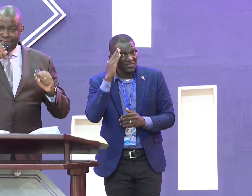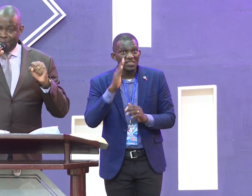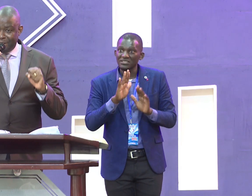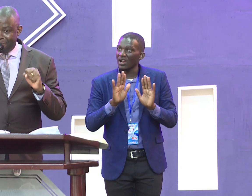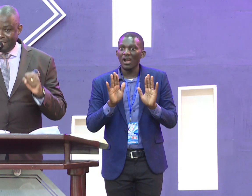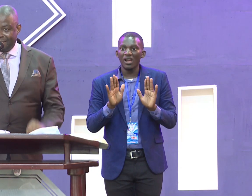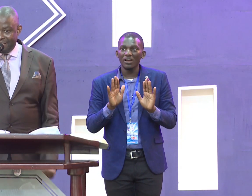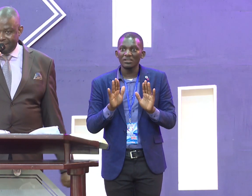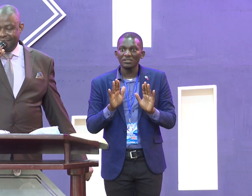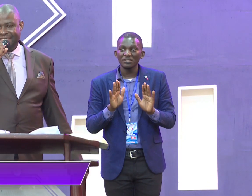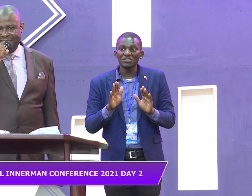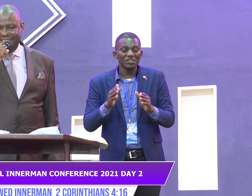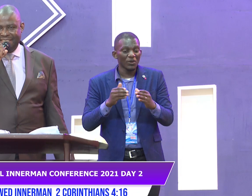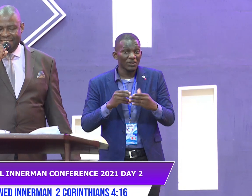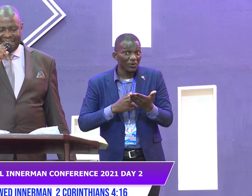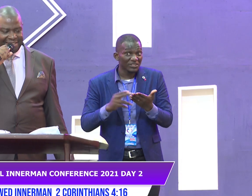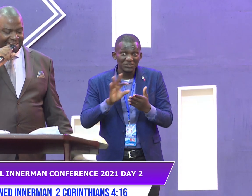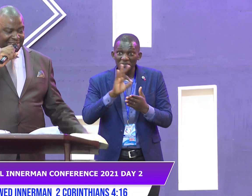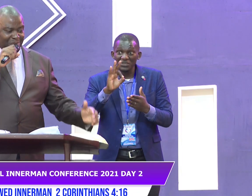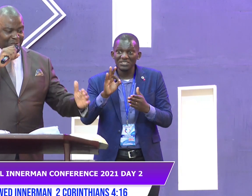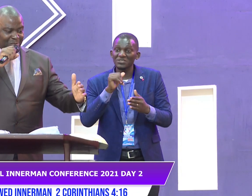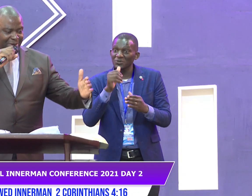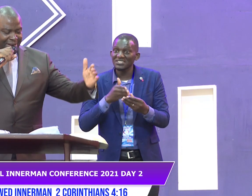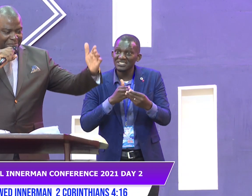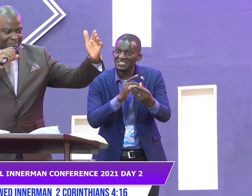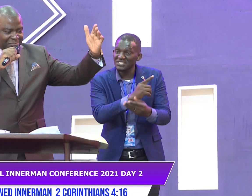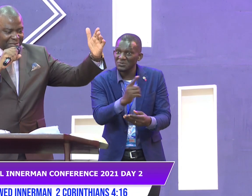left. Driver's seat. He is no longer in the driver's